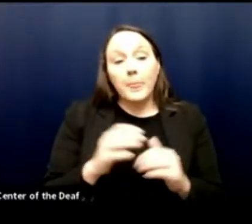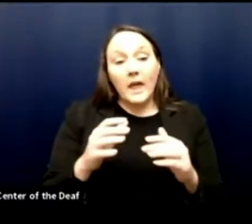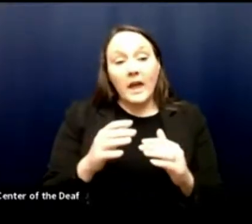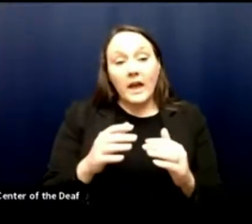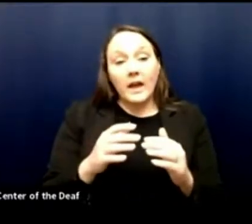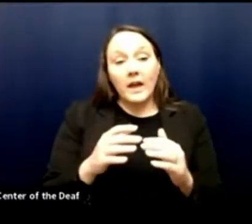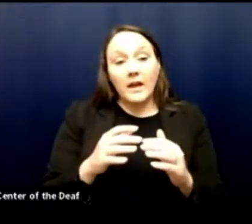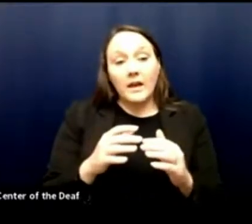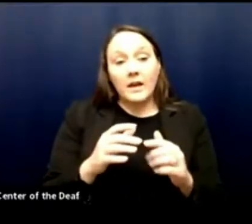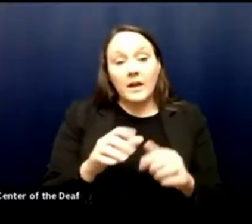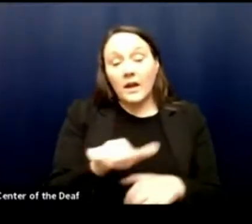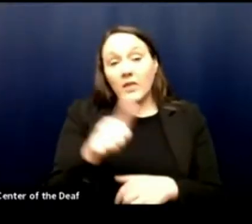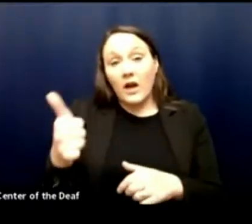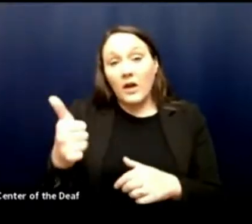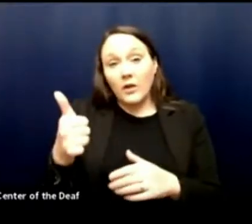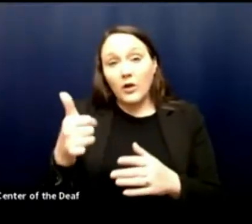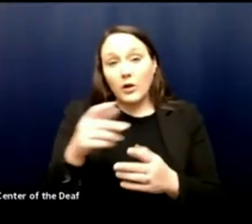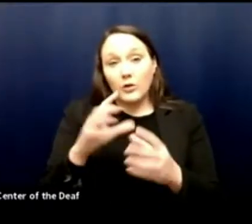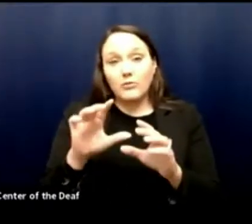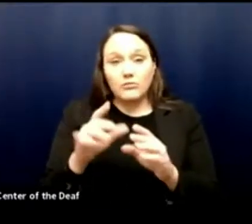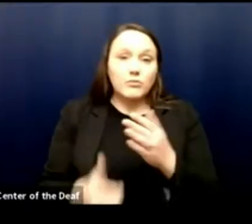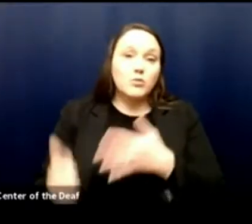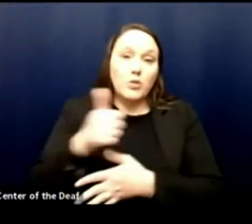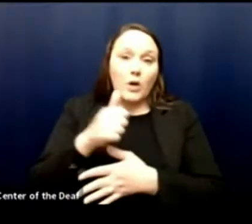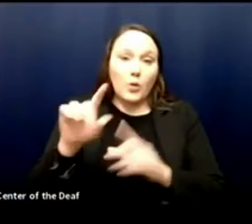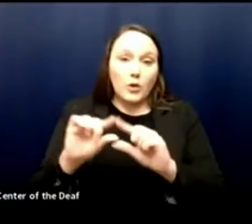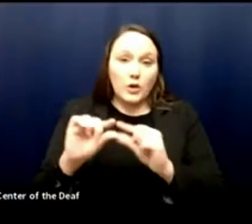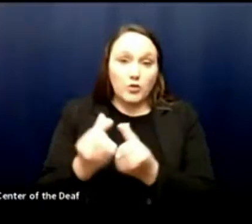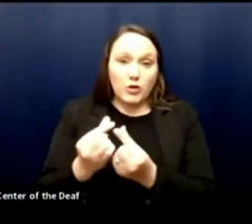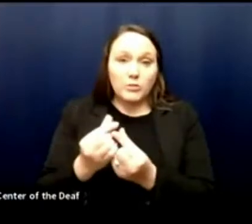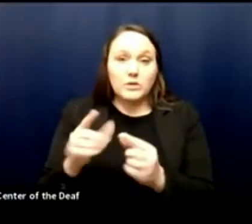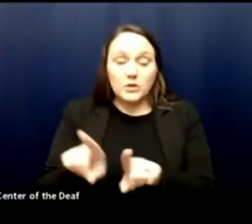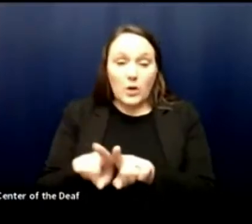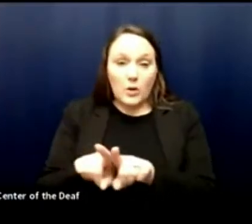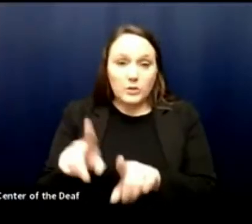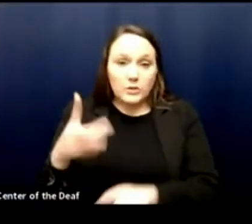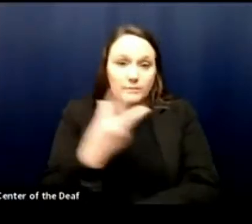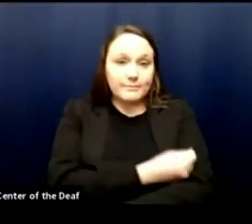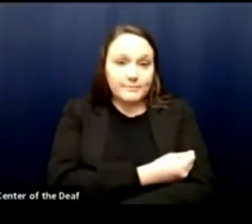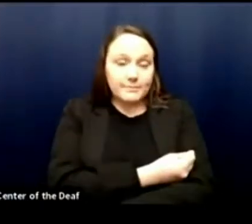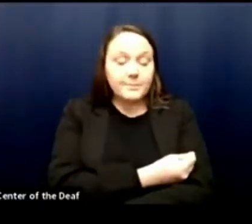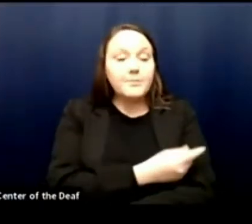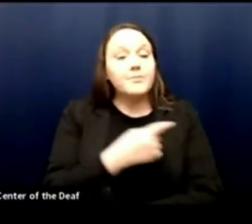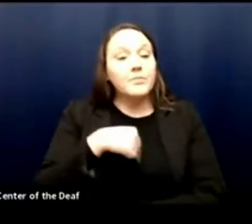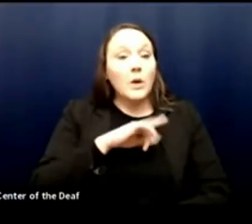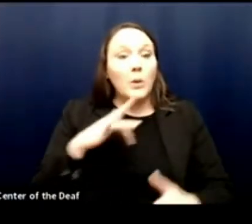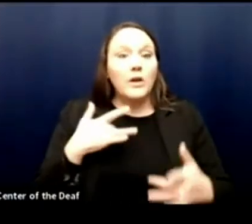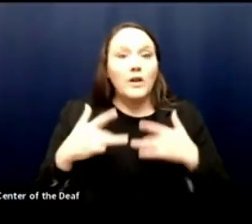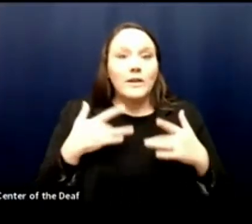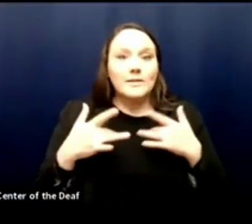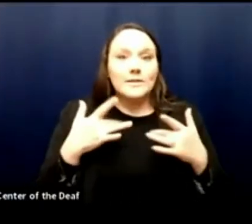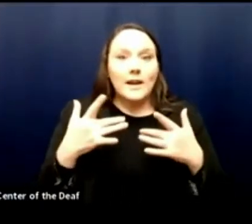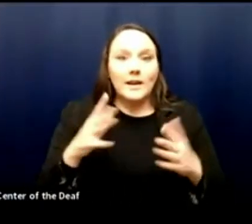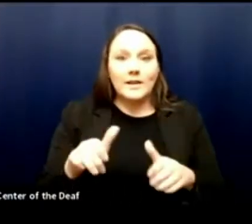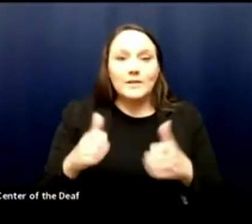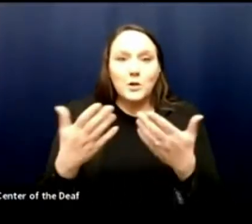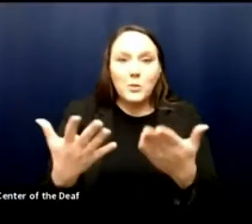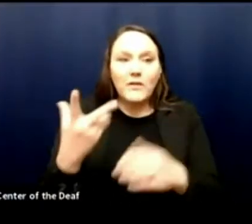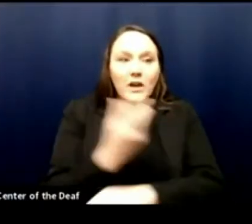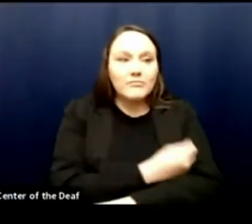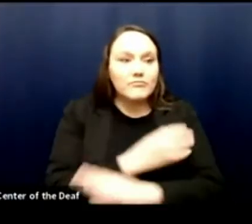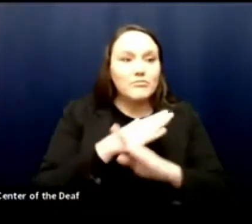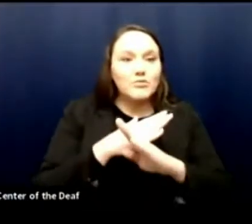the other priority groups. We are thrilled that we could provide this much needed and wanted protection to those